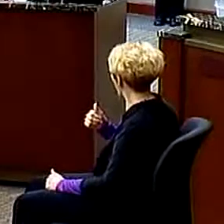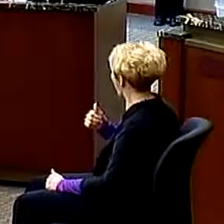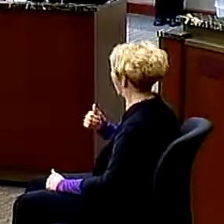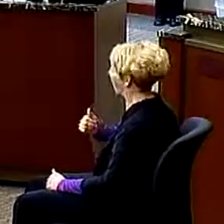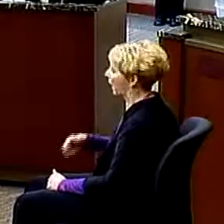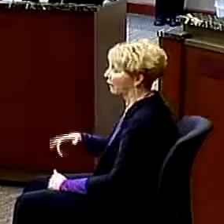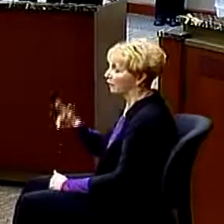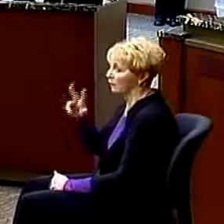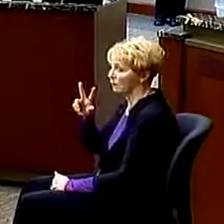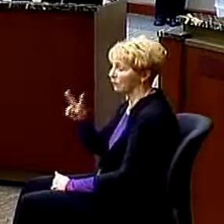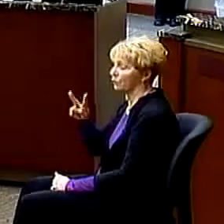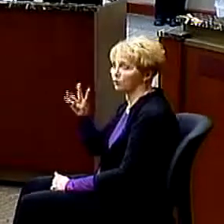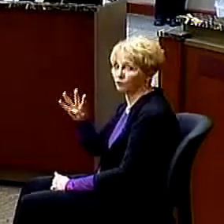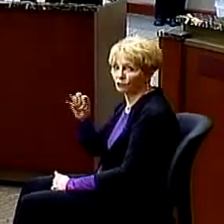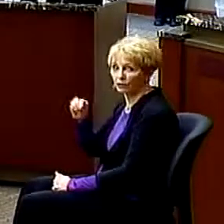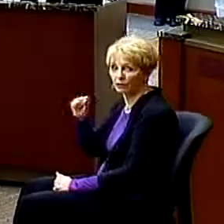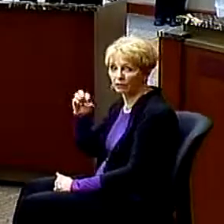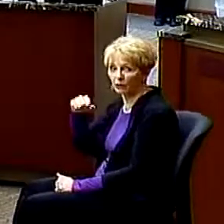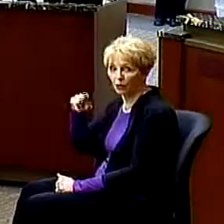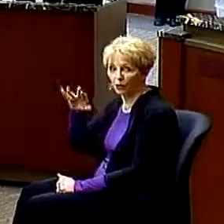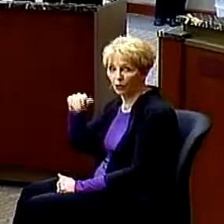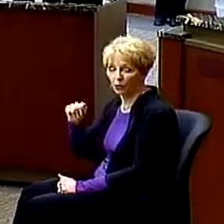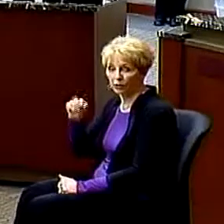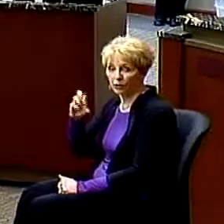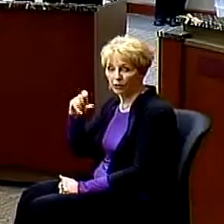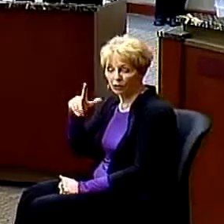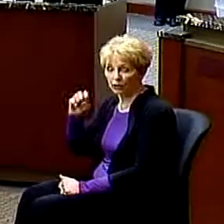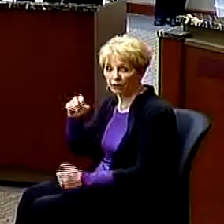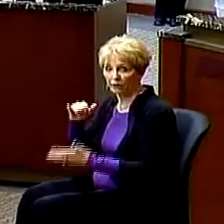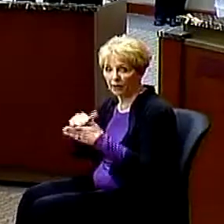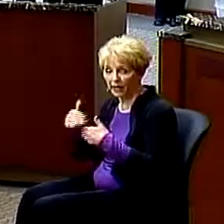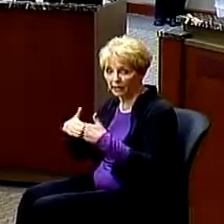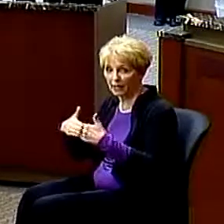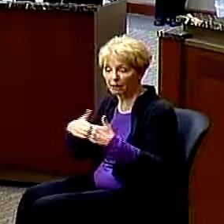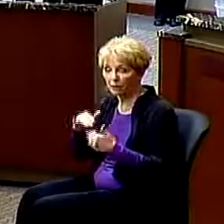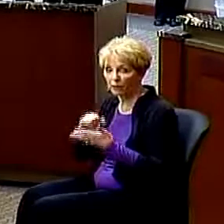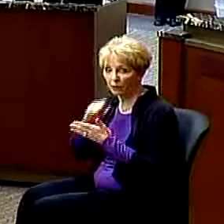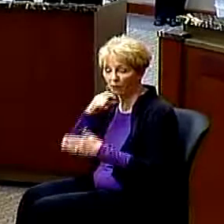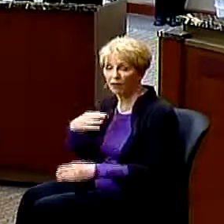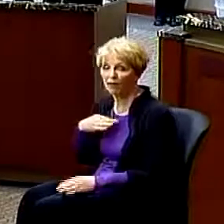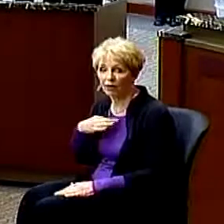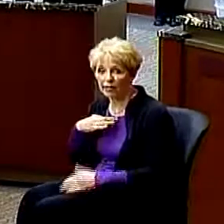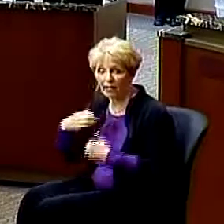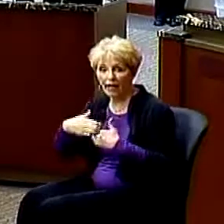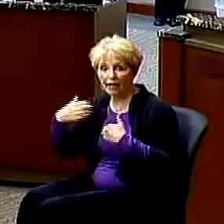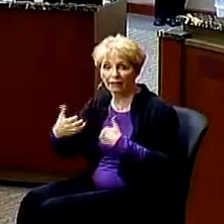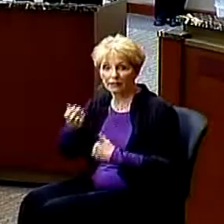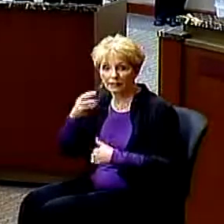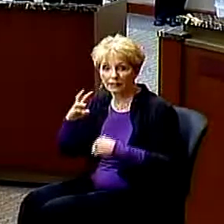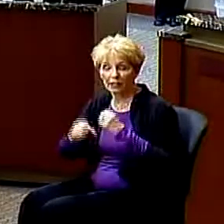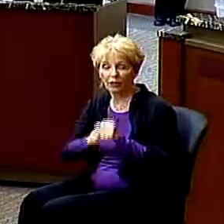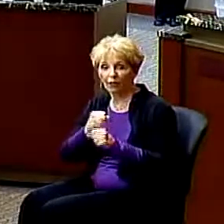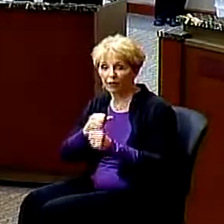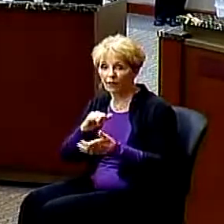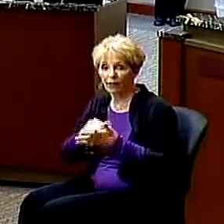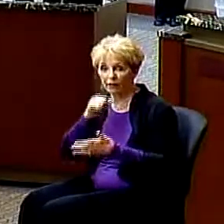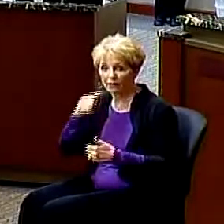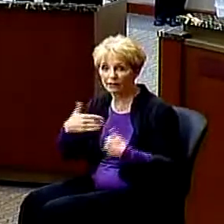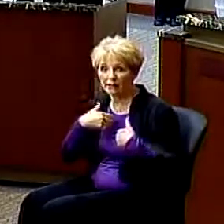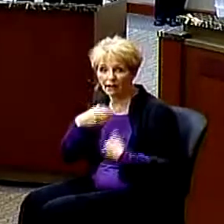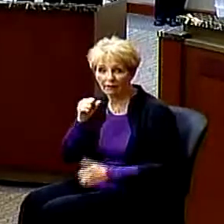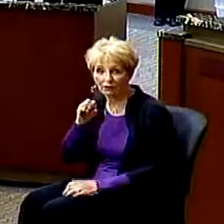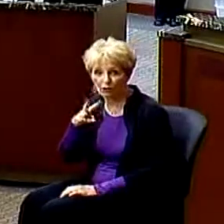please? 240 Sequoia Circle. That's the neighborhood that was voluntarily annexed 16 years ago that doesn't have sewer.